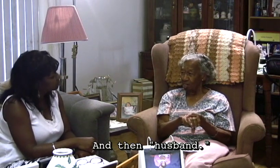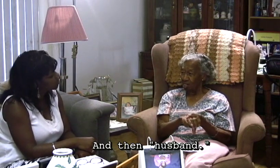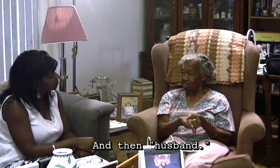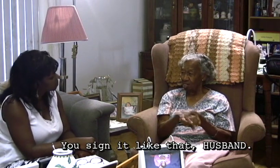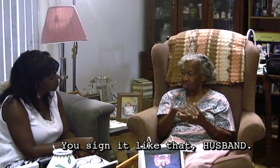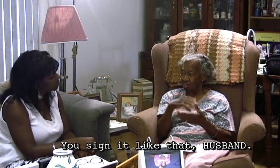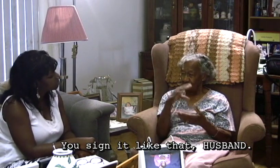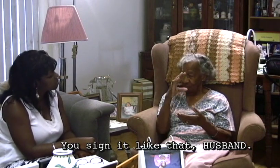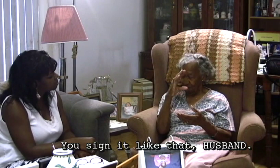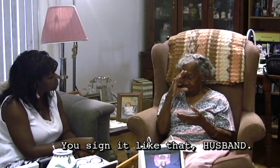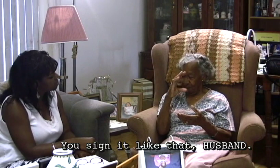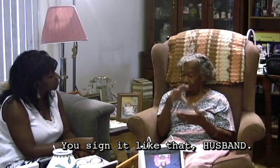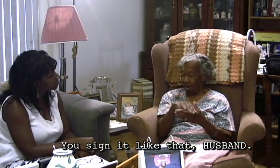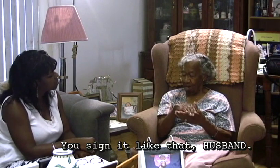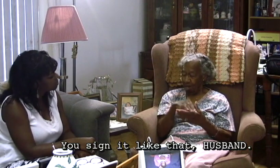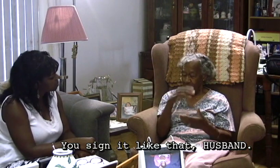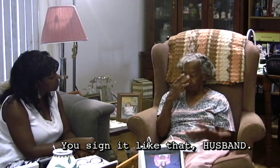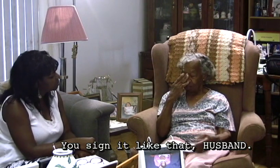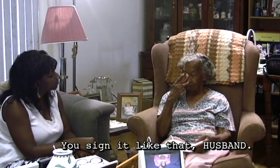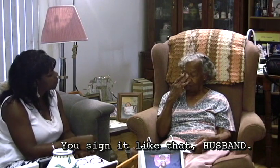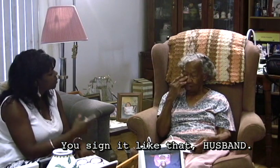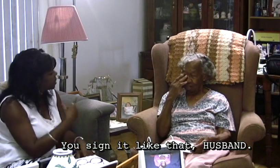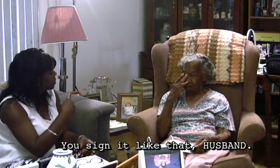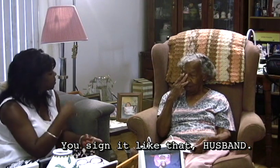Mm-hmm. You sign it like that, husband.